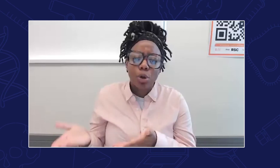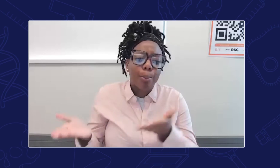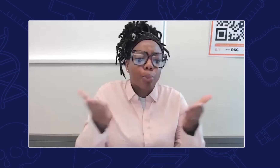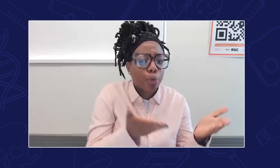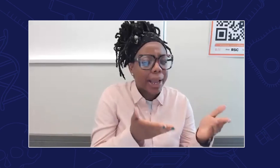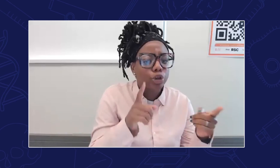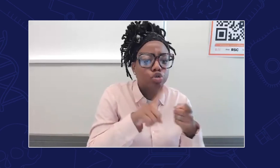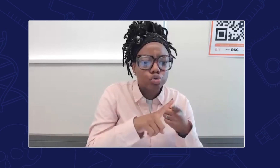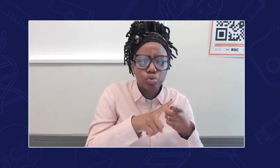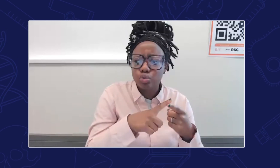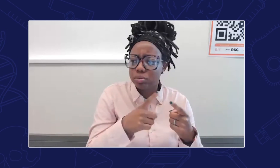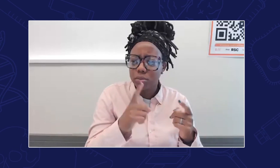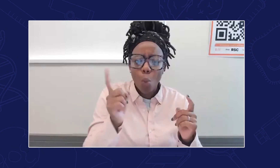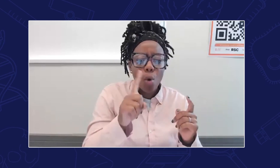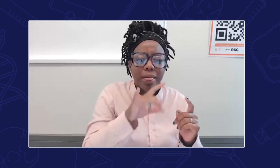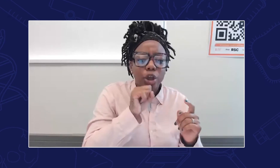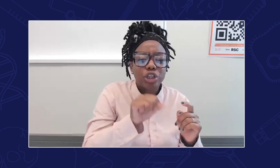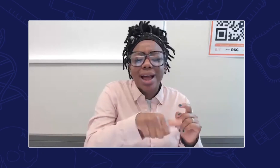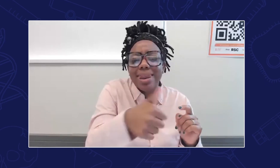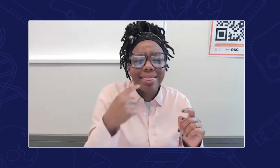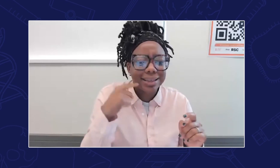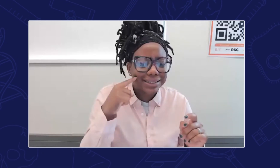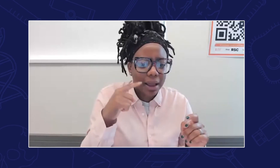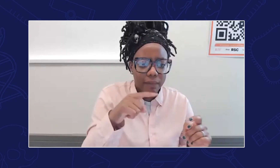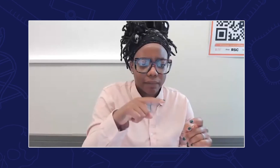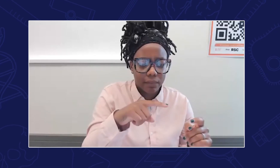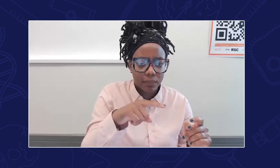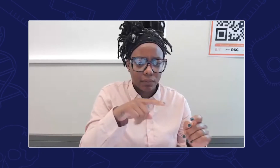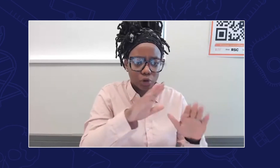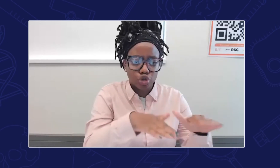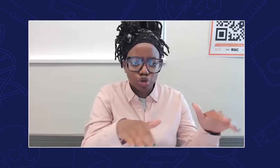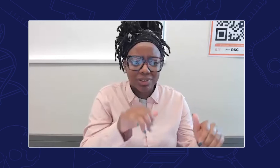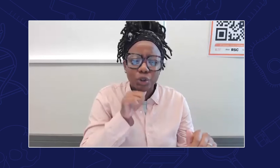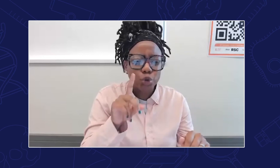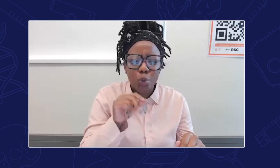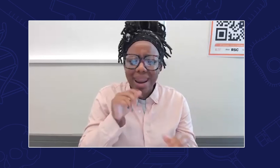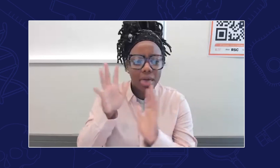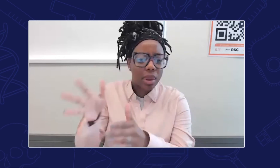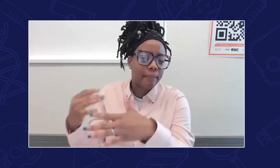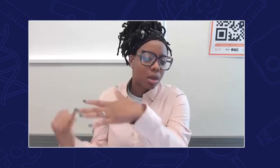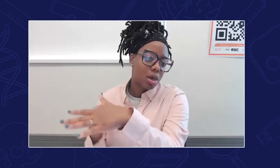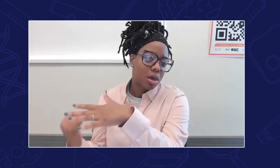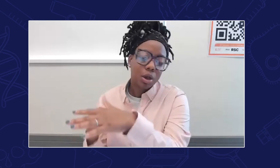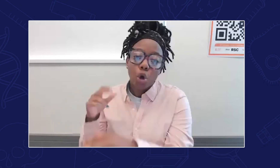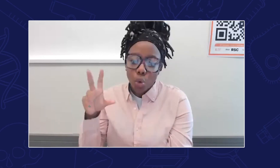And also, please bring them to where there are other deaf children.